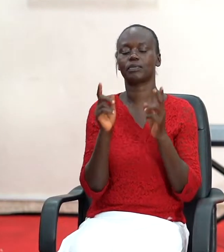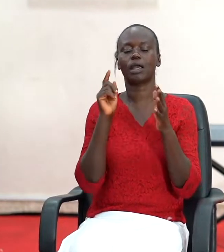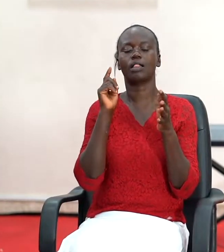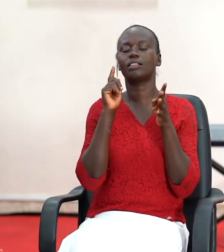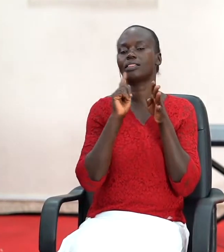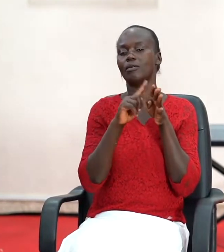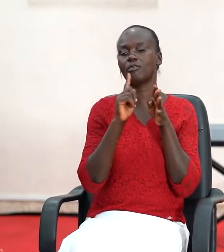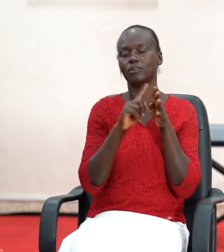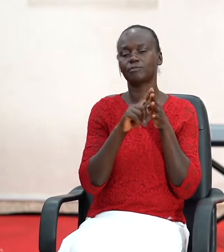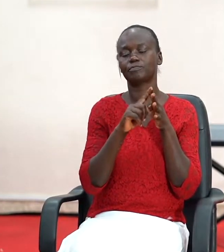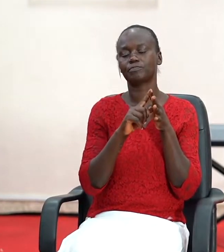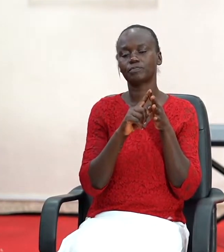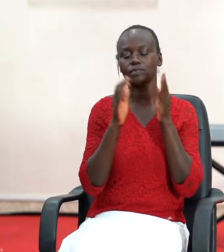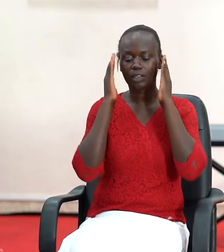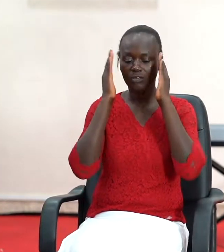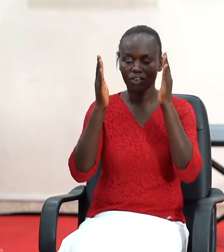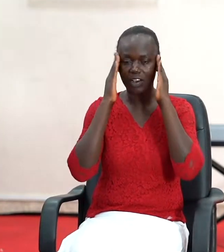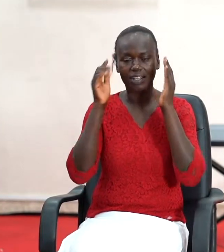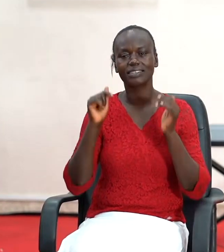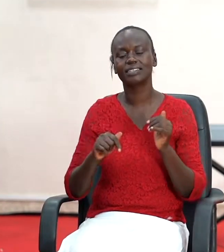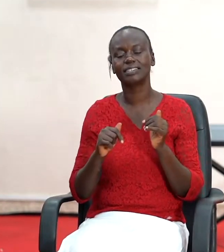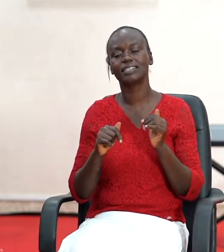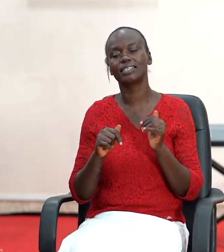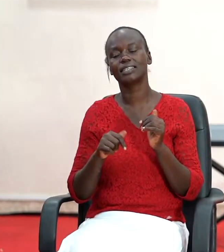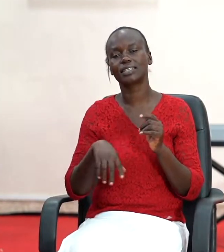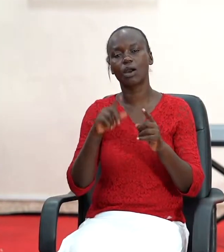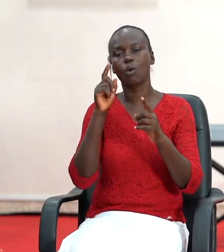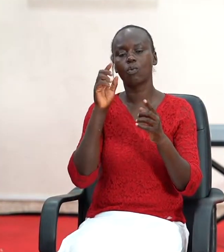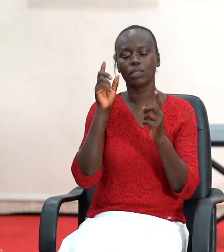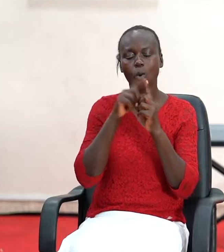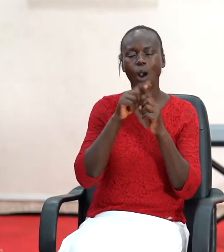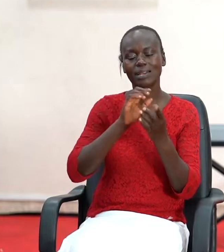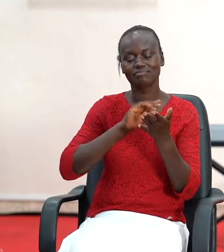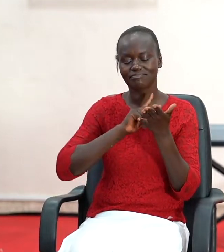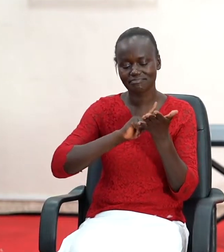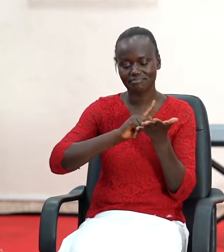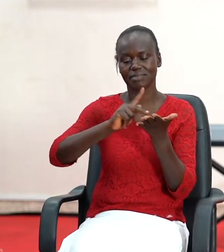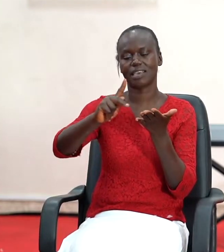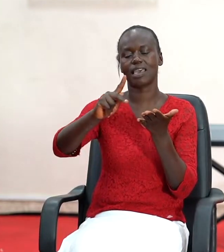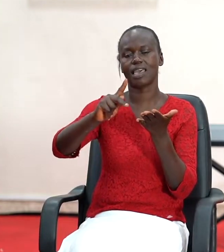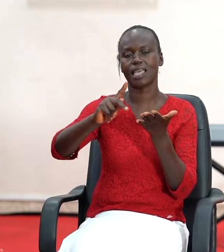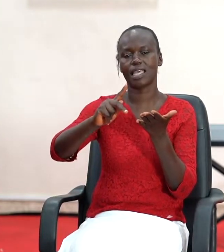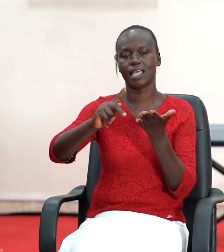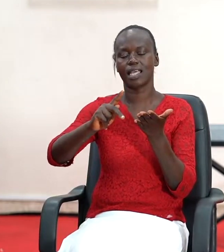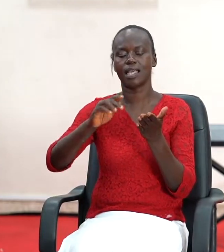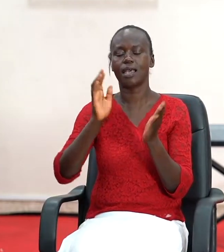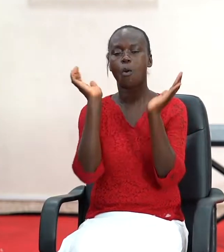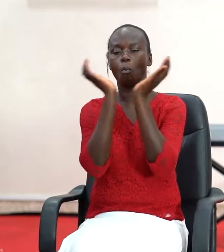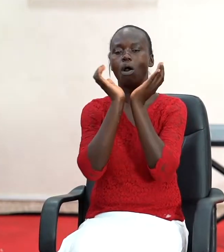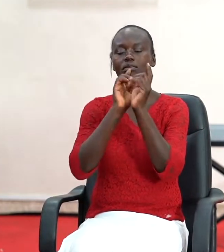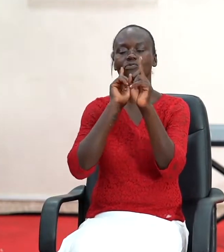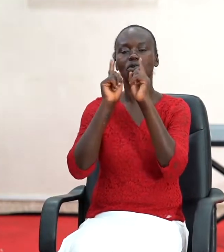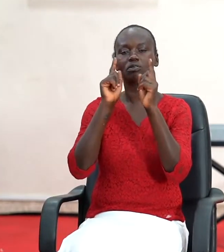ambayo tunafocus nayo leo, ni word pure. Paul spoke to the church in